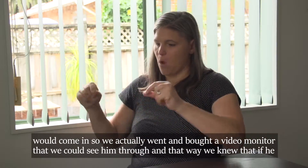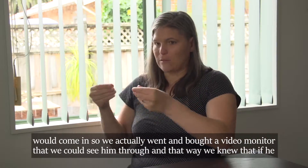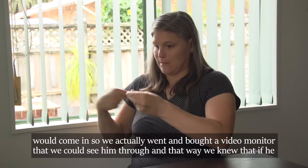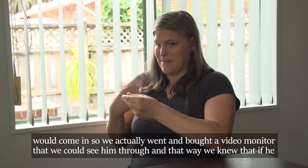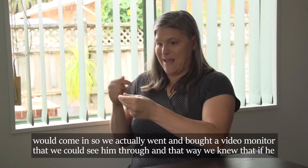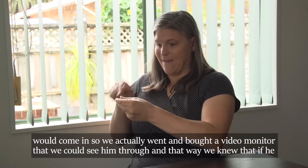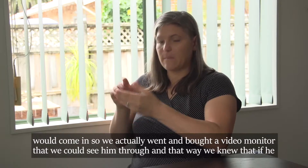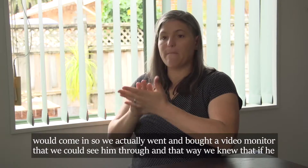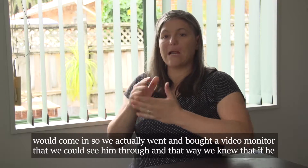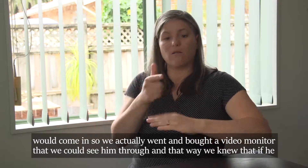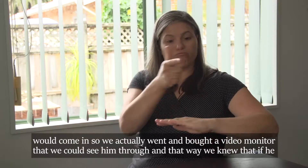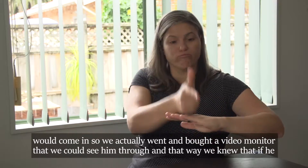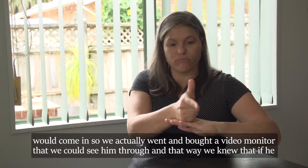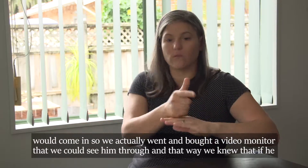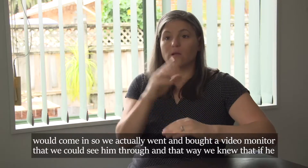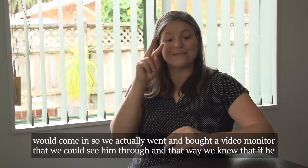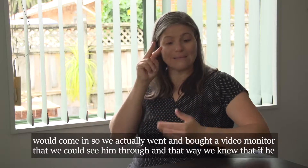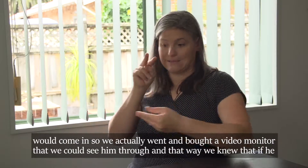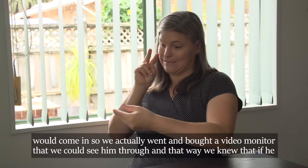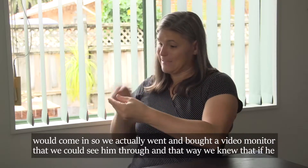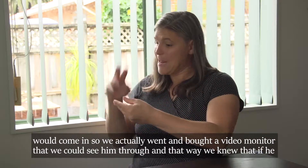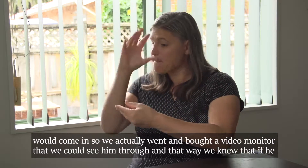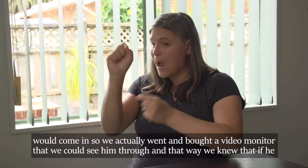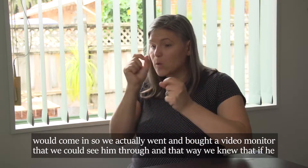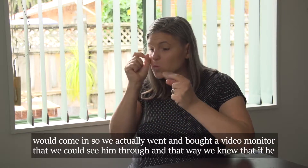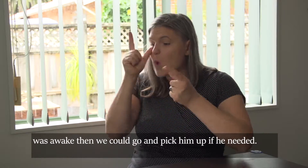him through. And that way we knew that if he was